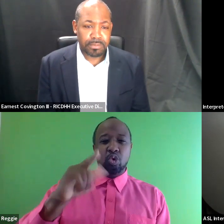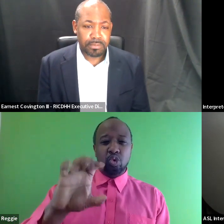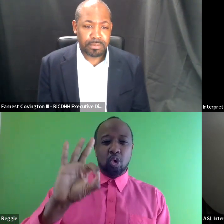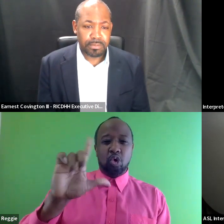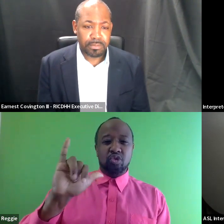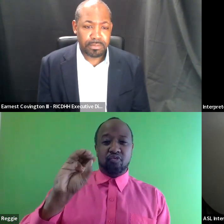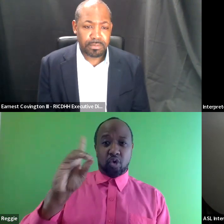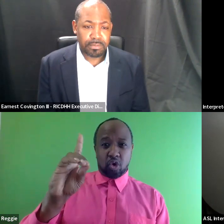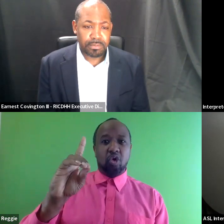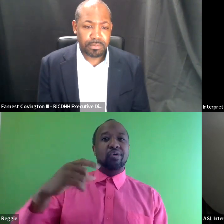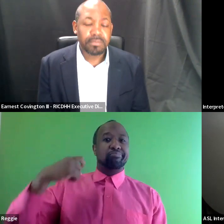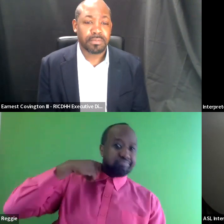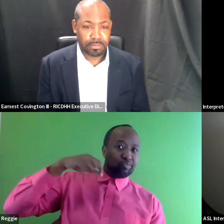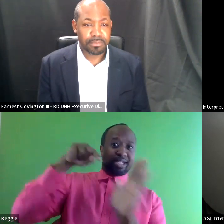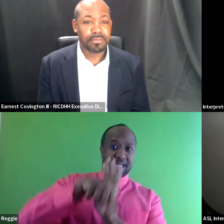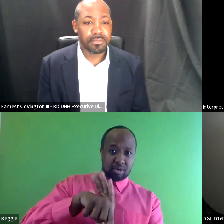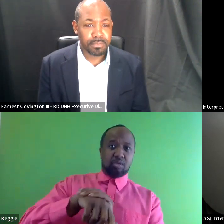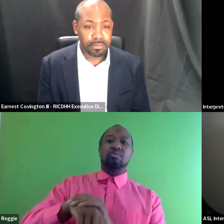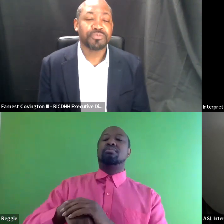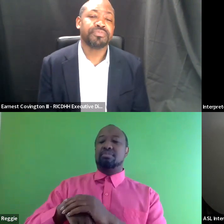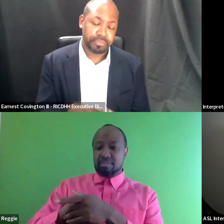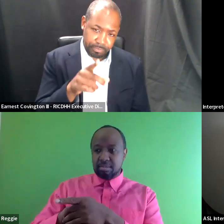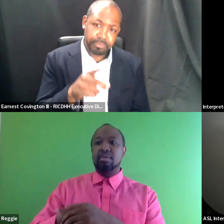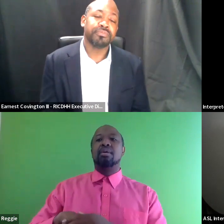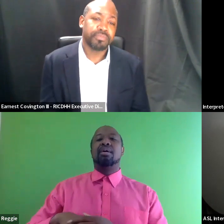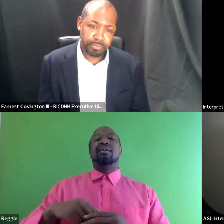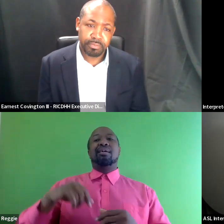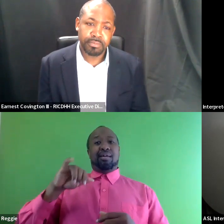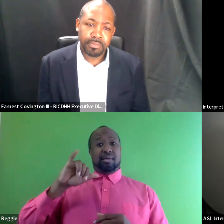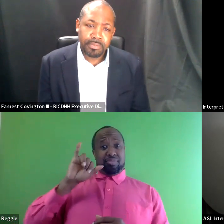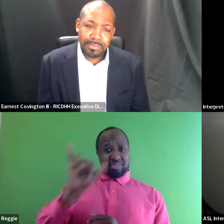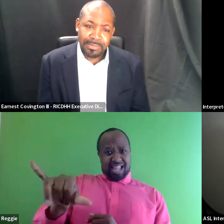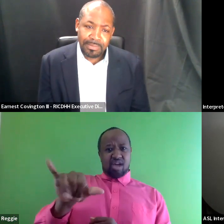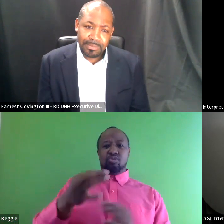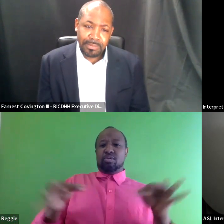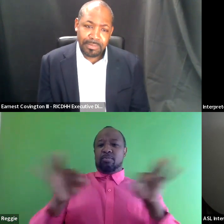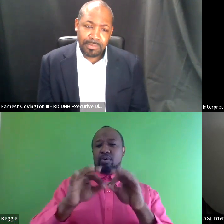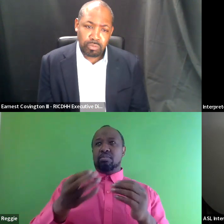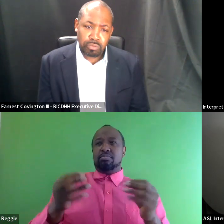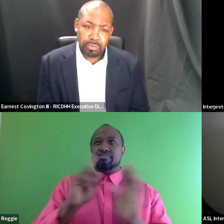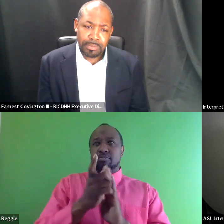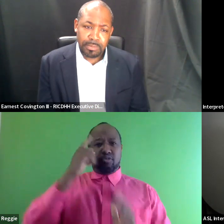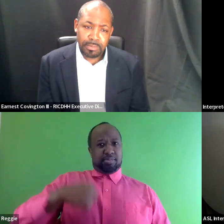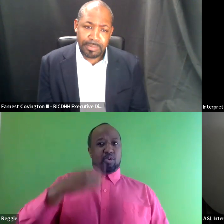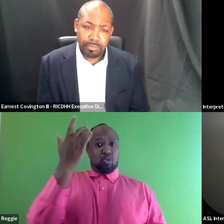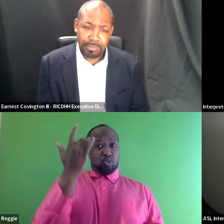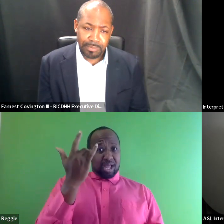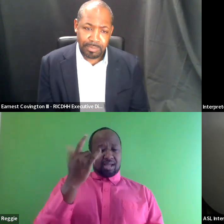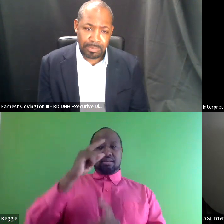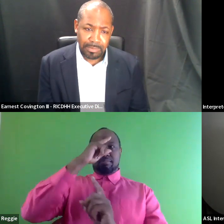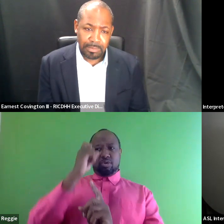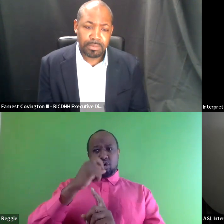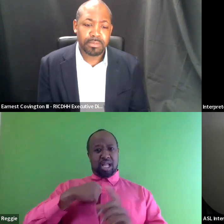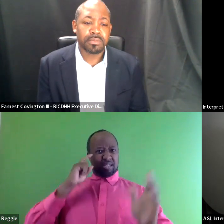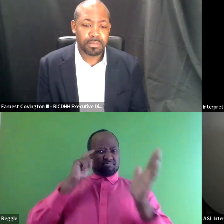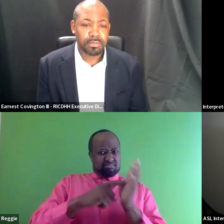big realization was George Floyd incident. We've all been aware of what happened there. And